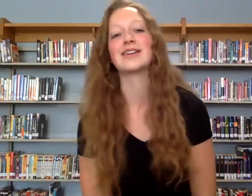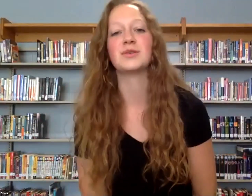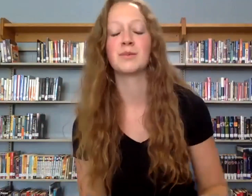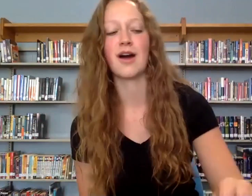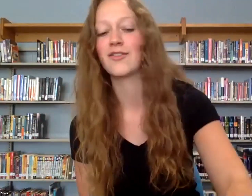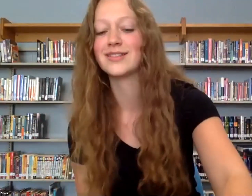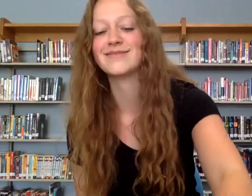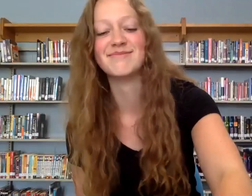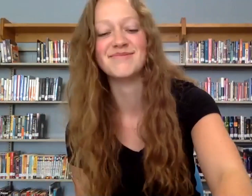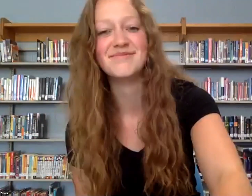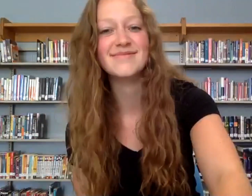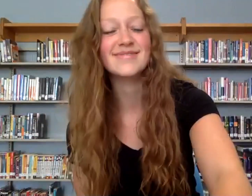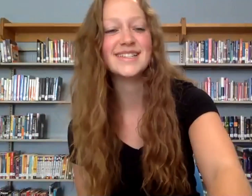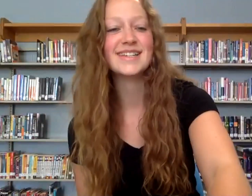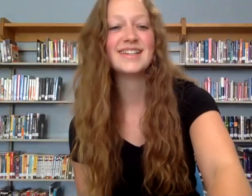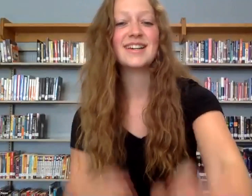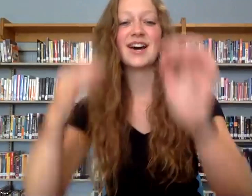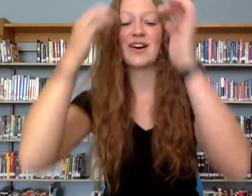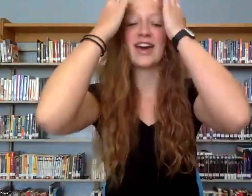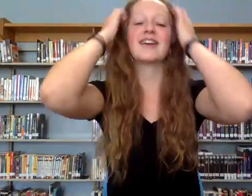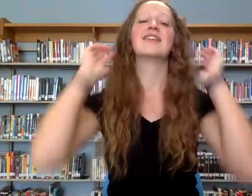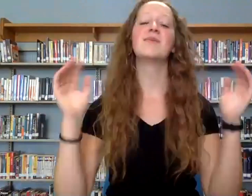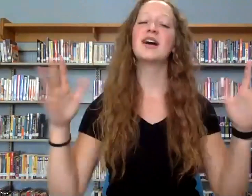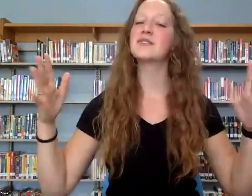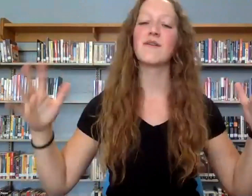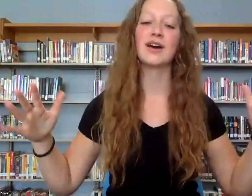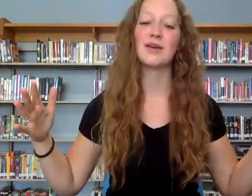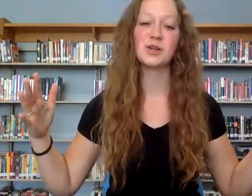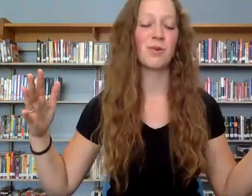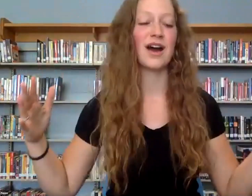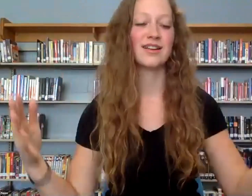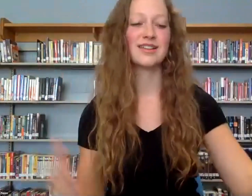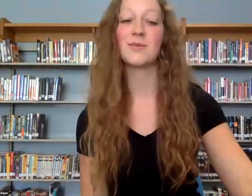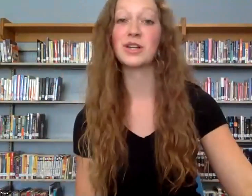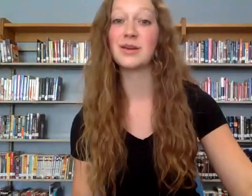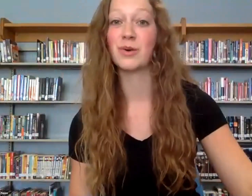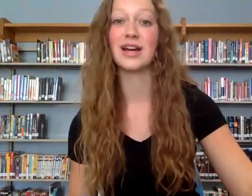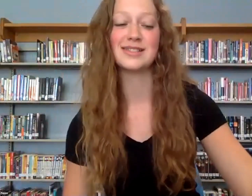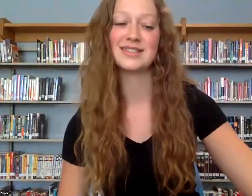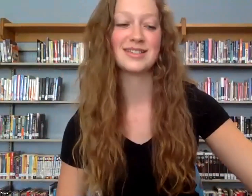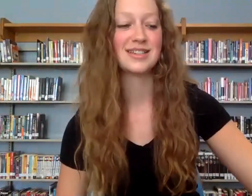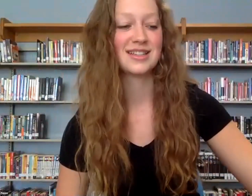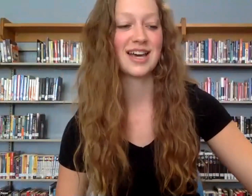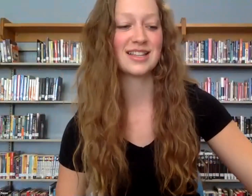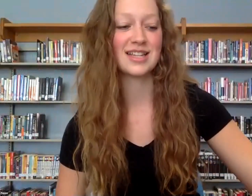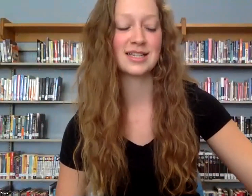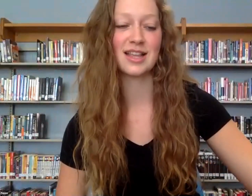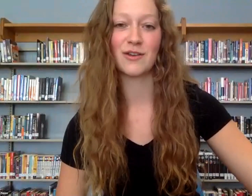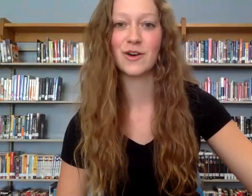do it more often. Okay, applause for everyone. I'm so proud. I'm really impressed. That takes a lot of focus,